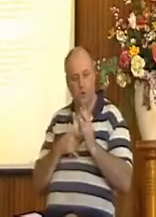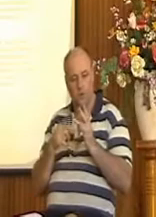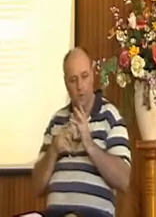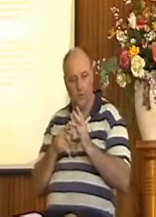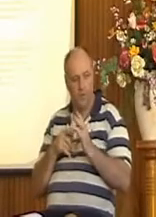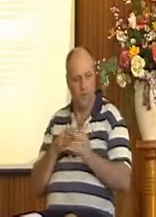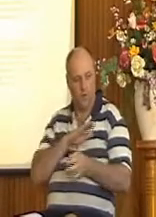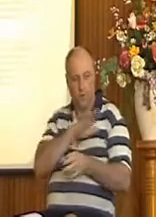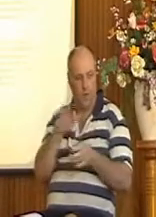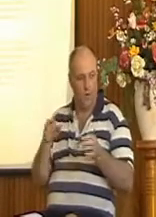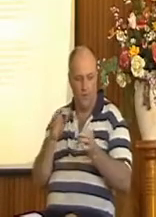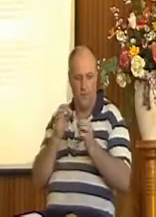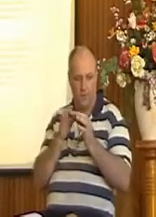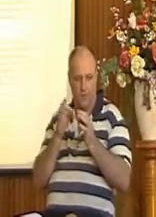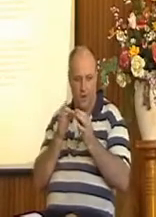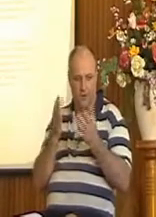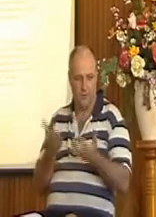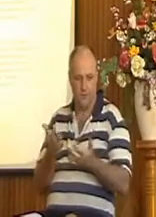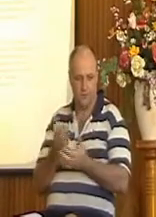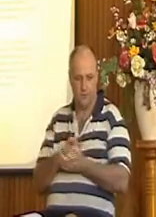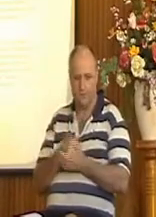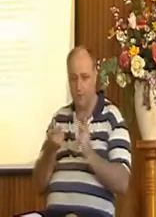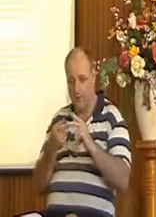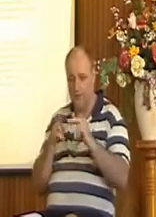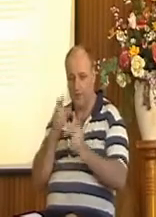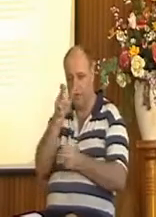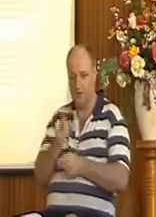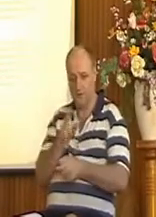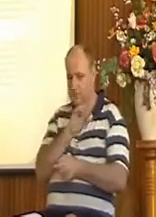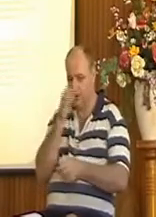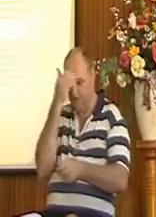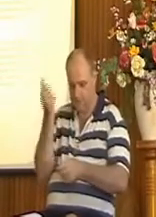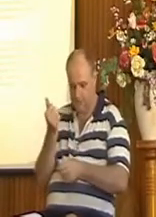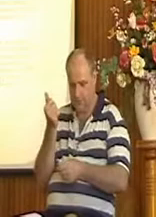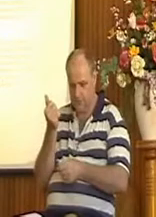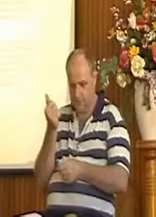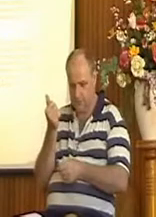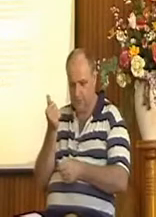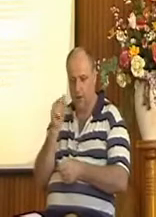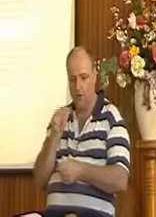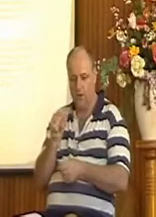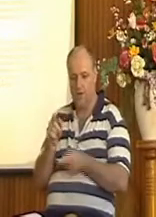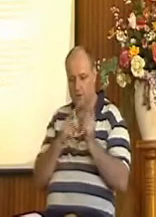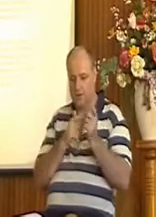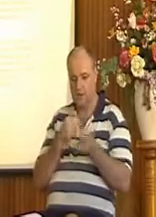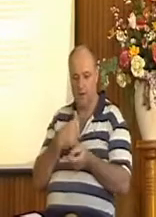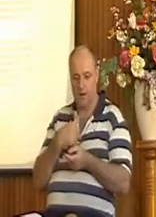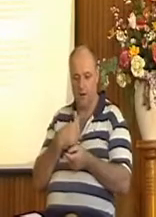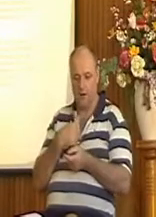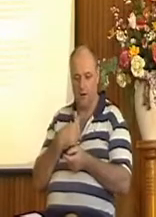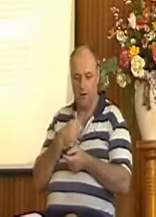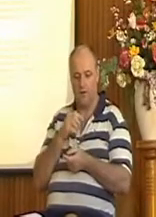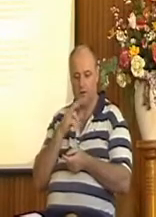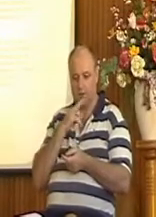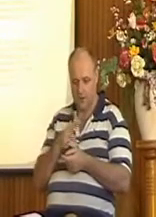God. If a person is not a Christian, then the things that I just said come first,